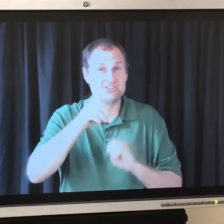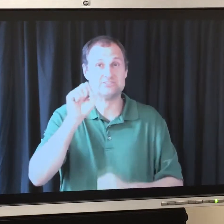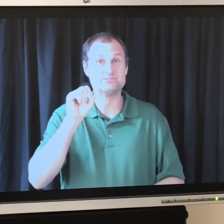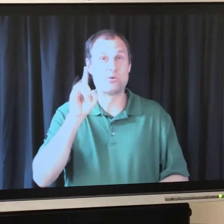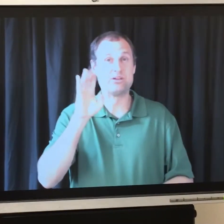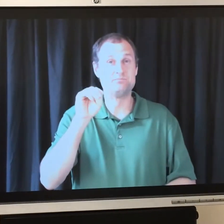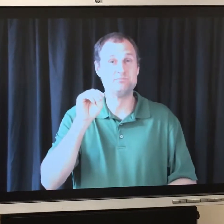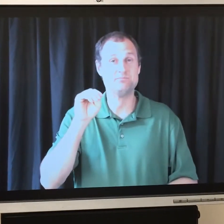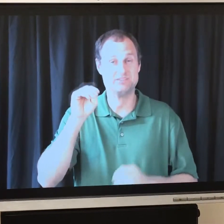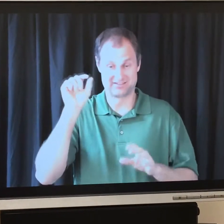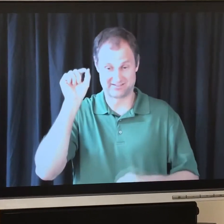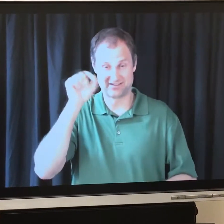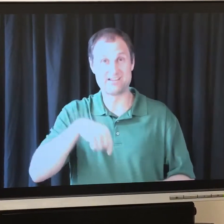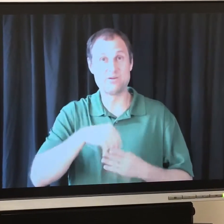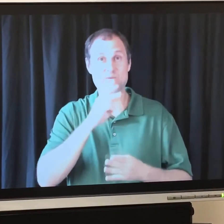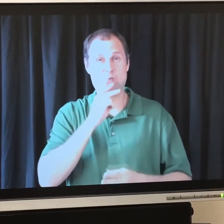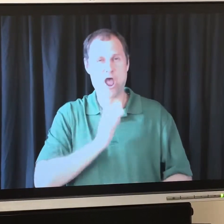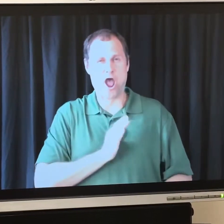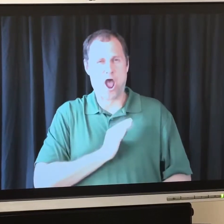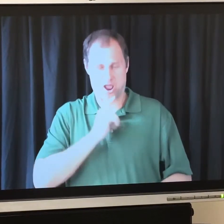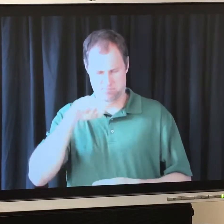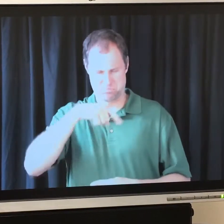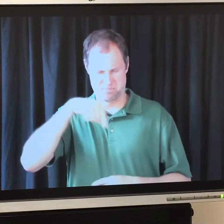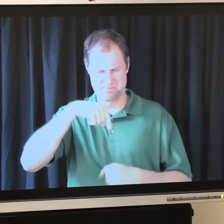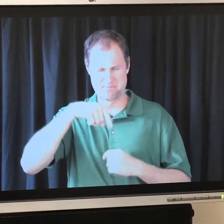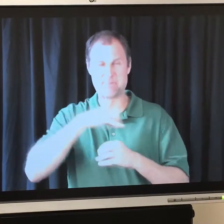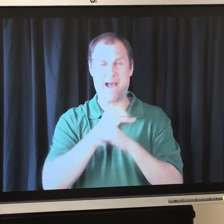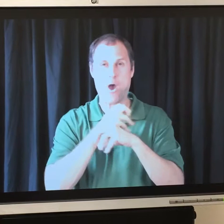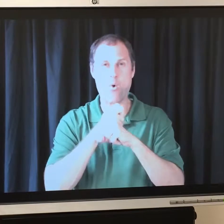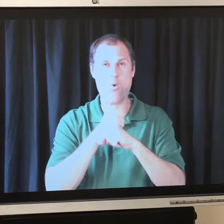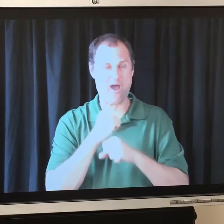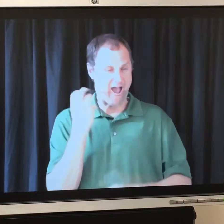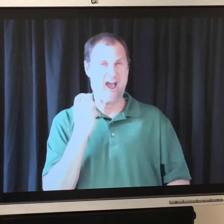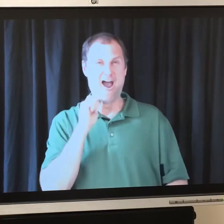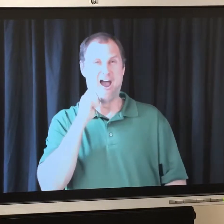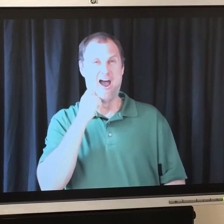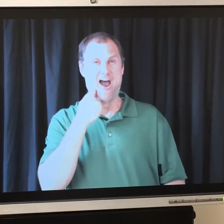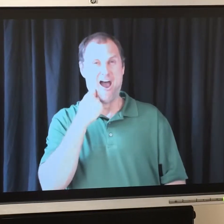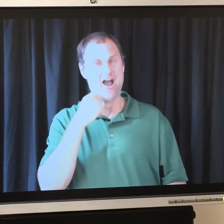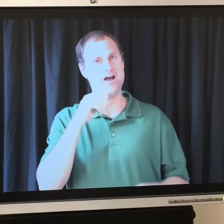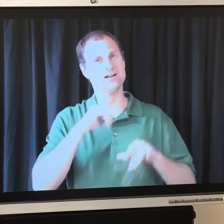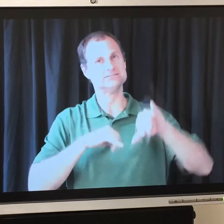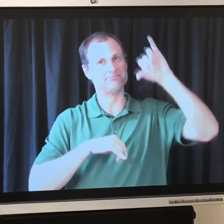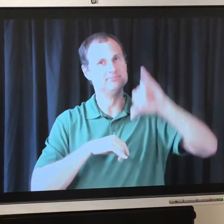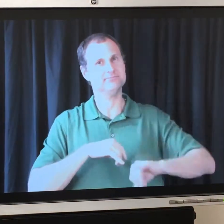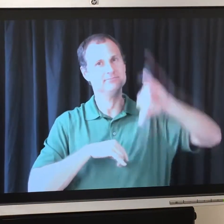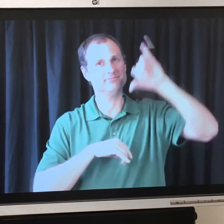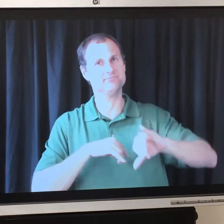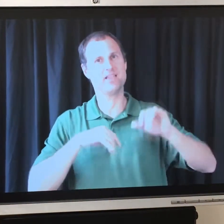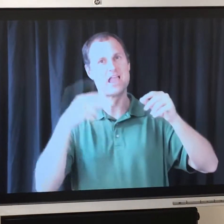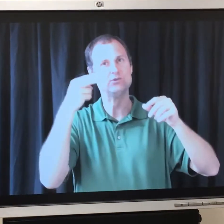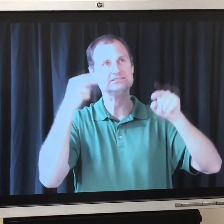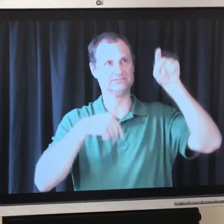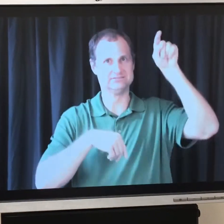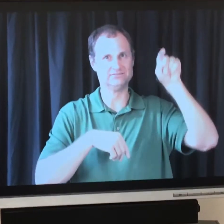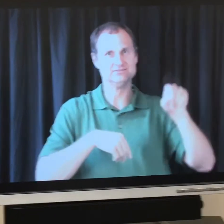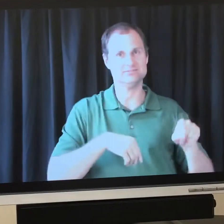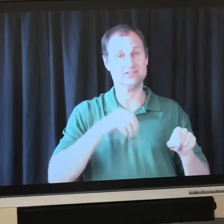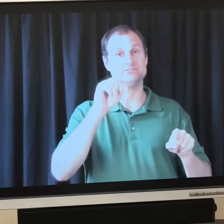the first column in the periodic table, all of the elements share that characteristic. Maybe you remember in high school chemistry class dropping sodium